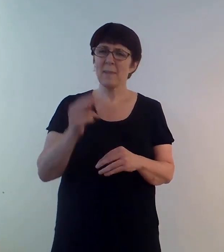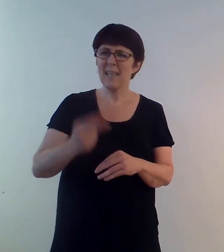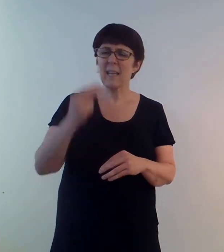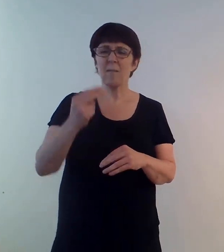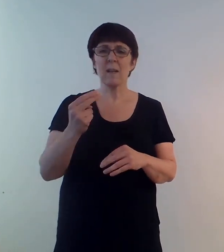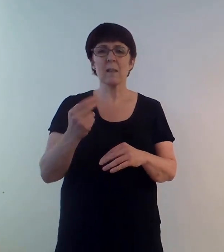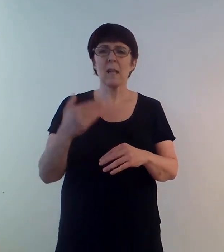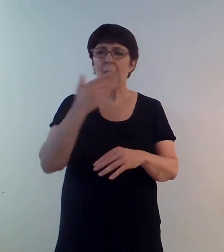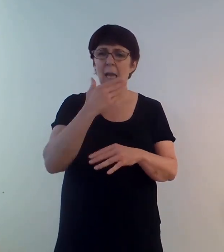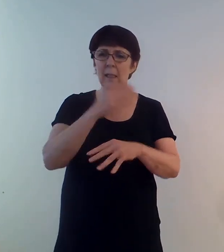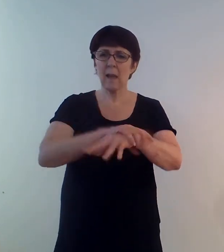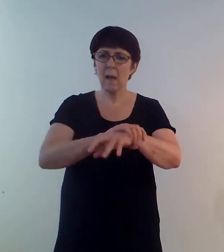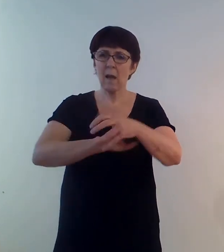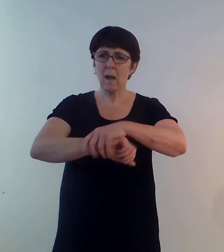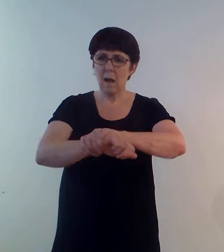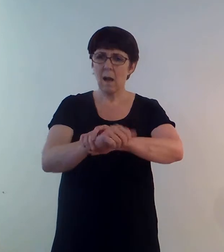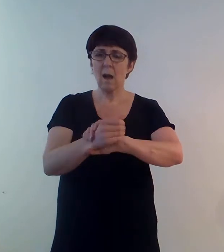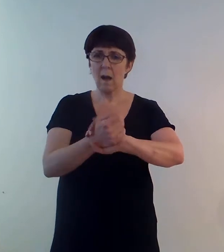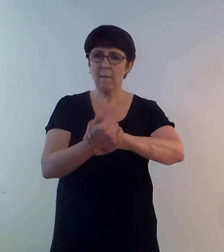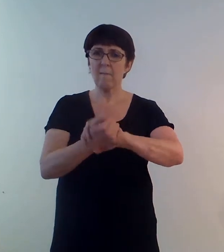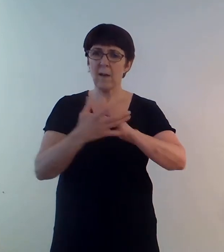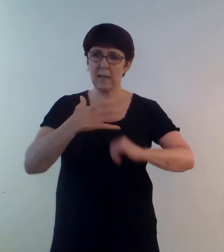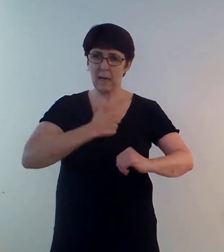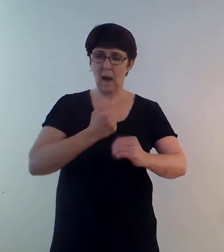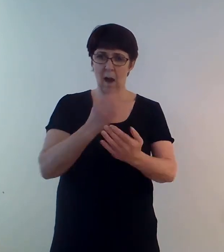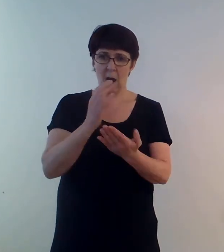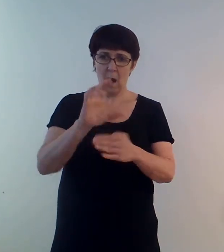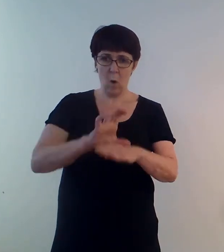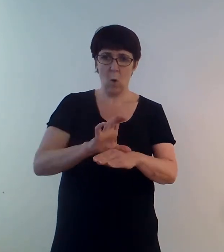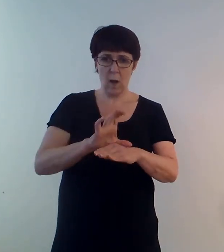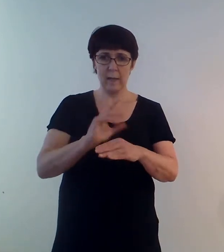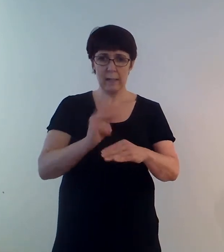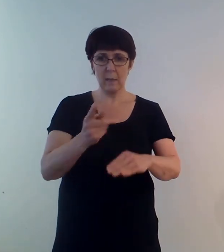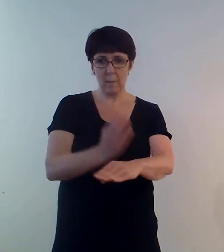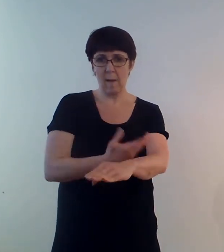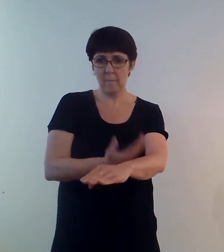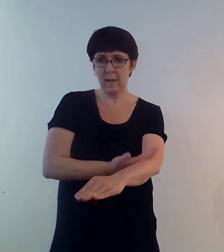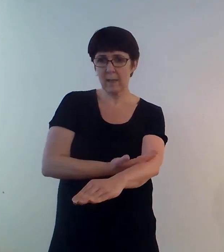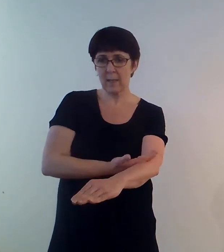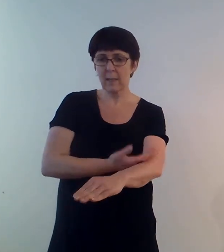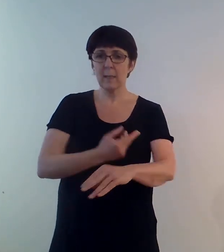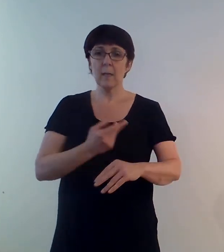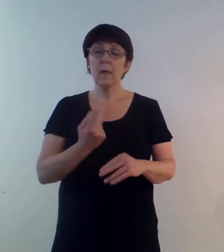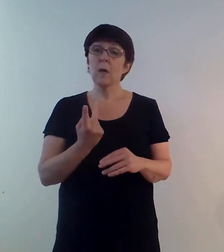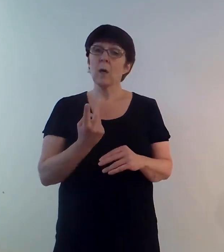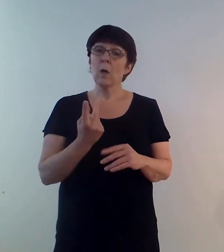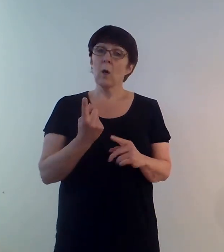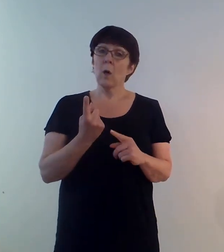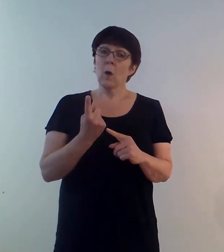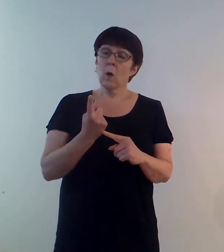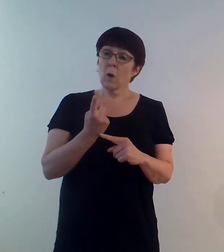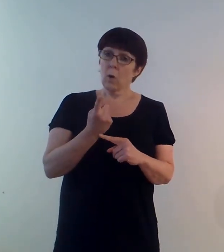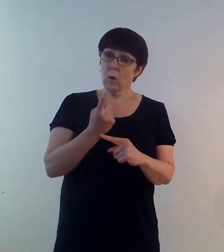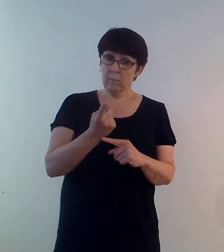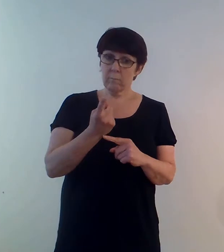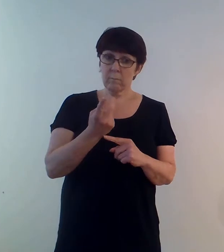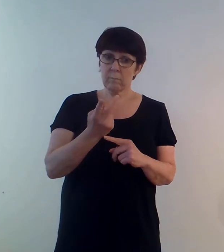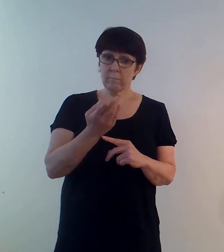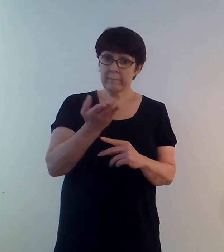of the body weight through the wrists when we're doing this workout. I just quickly want you guys to go onto your knees. We're going to start with the